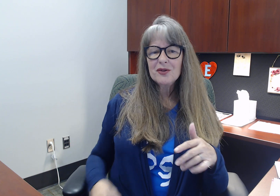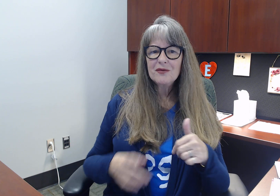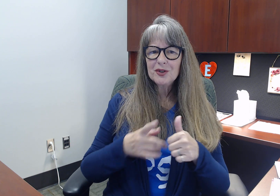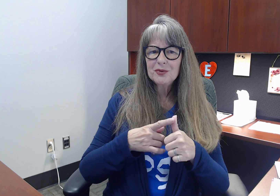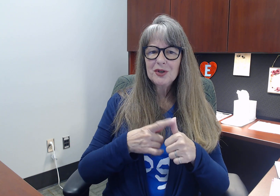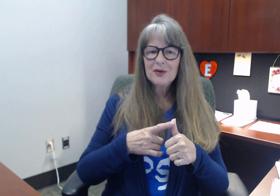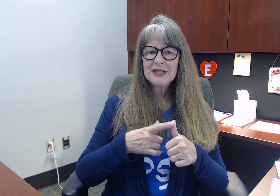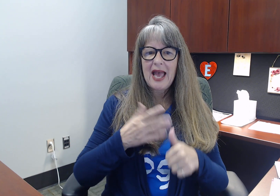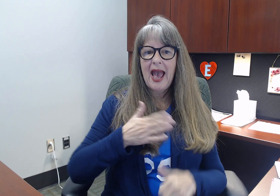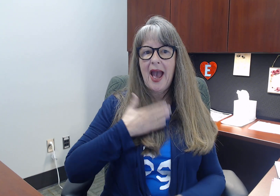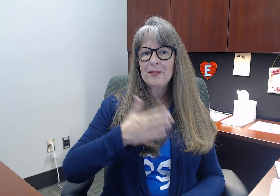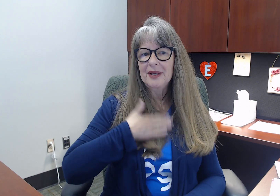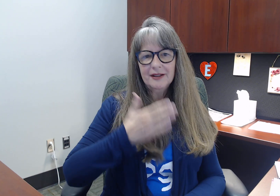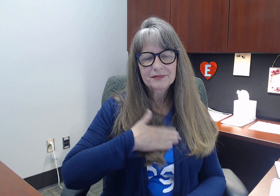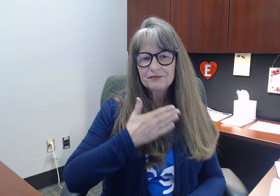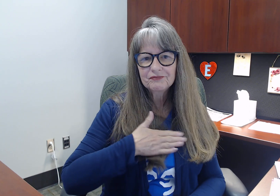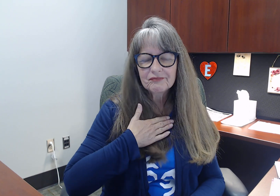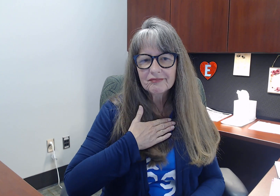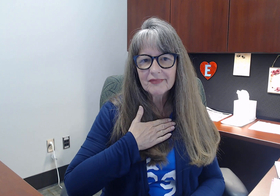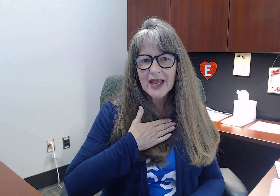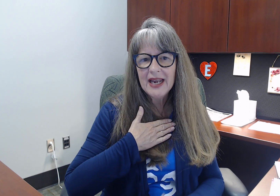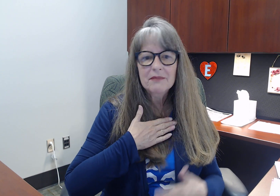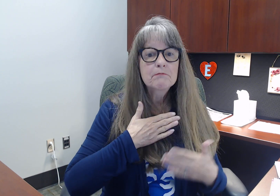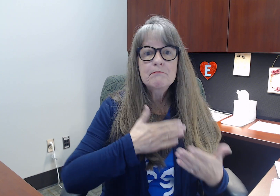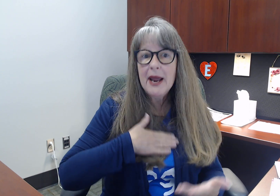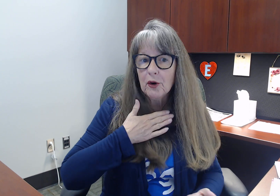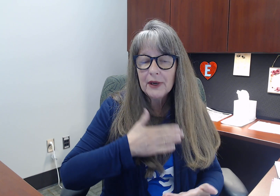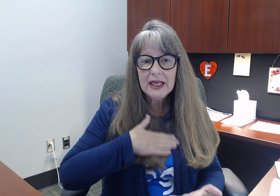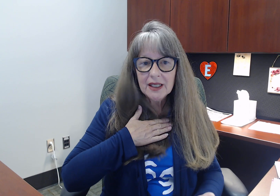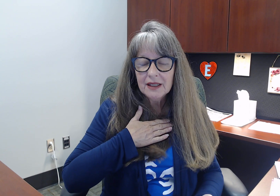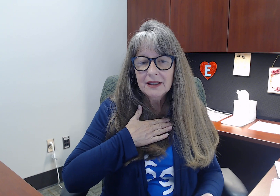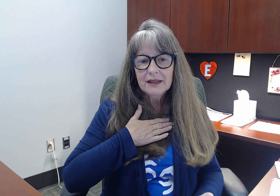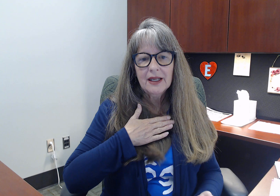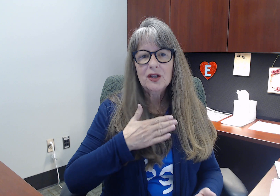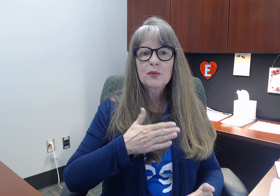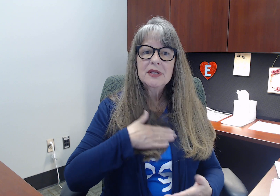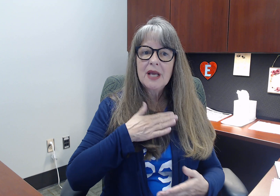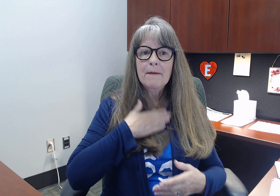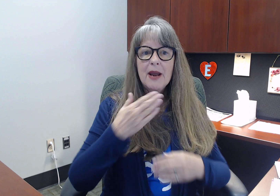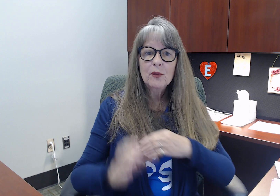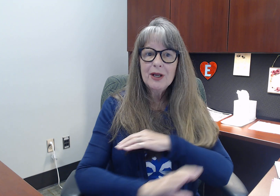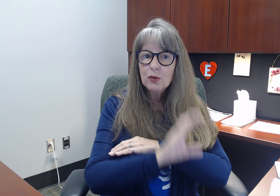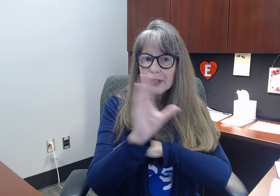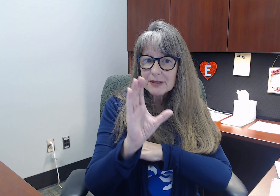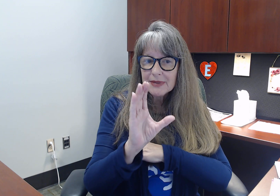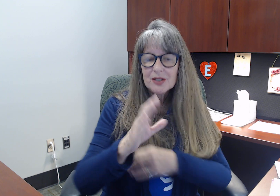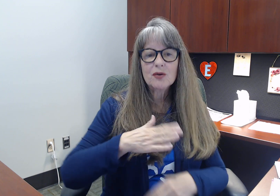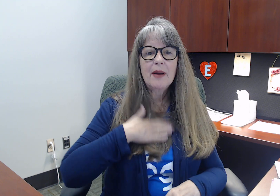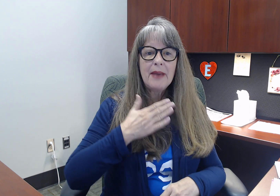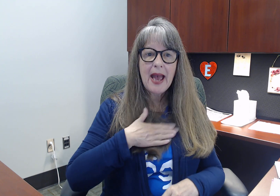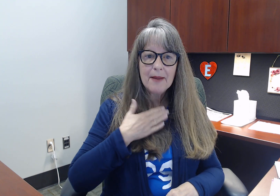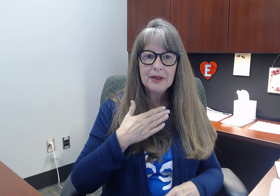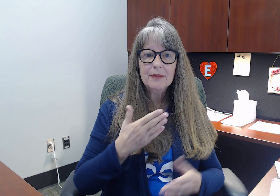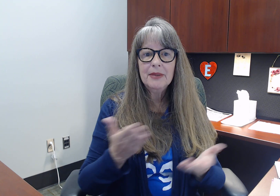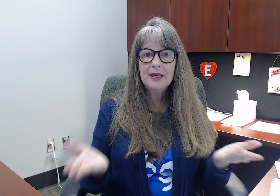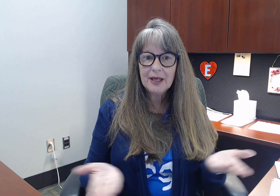first one, is happy and merry, like you would say Merry Christmas, or I'm happy to be